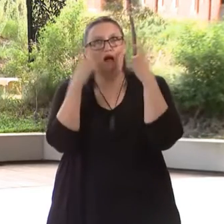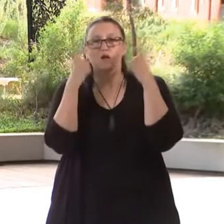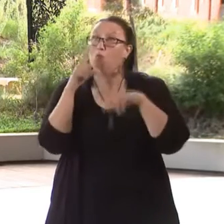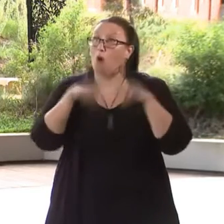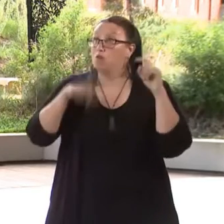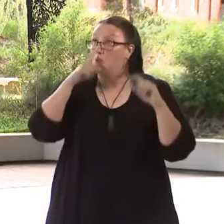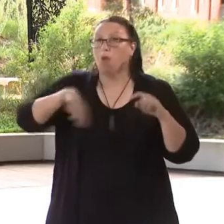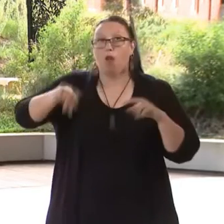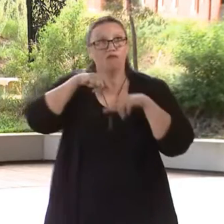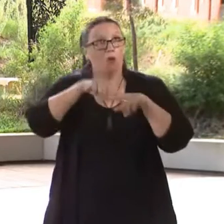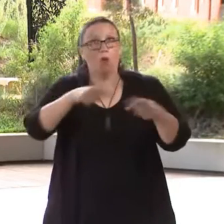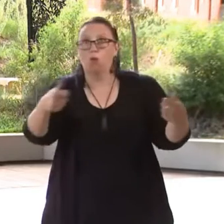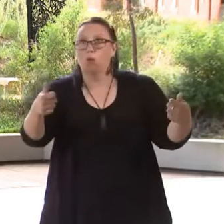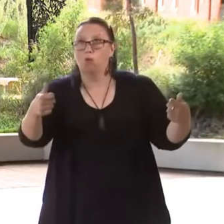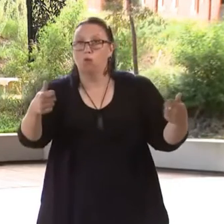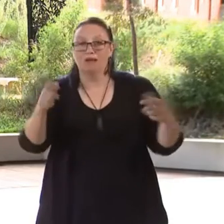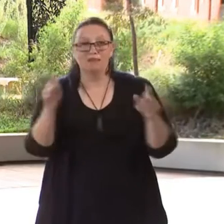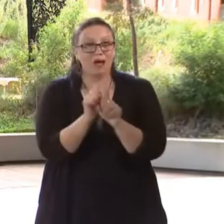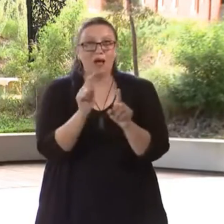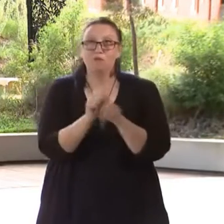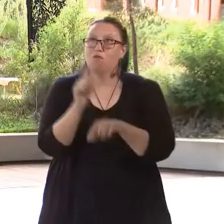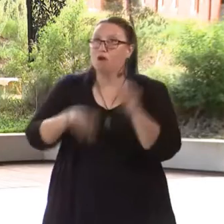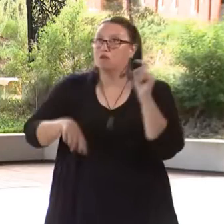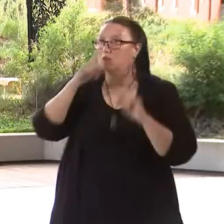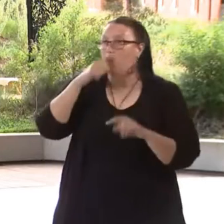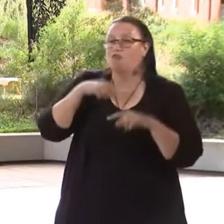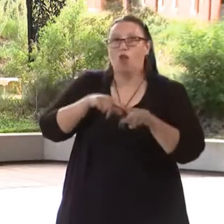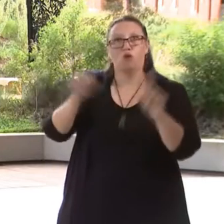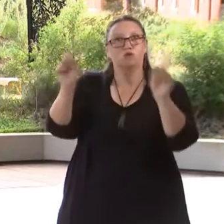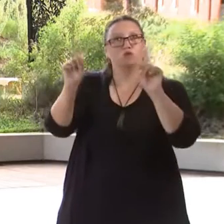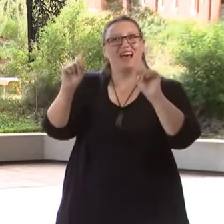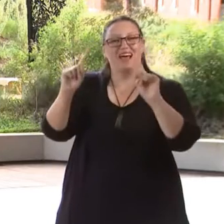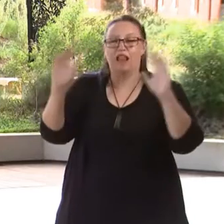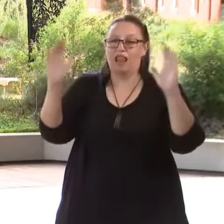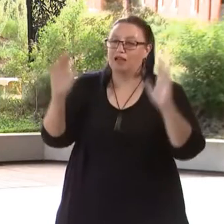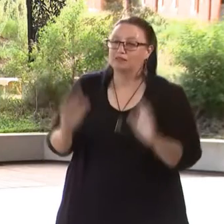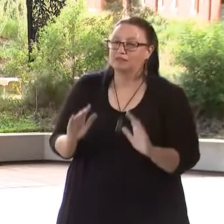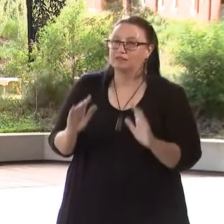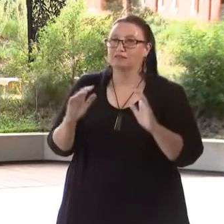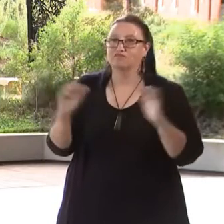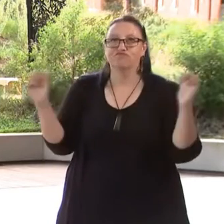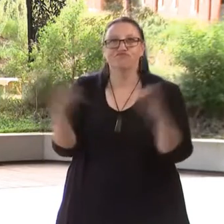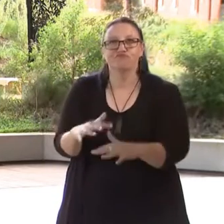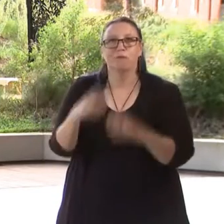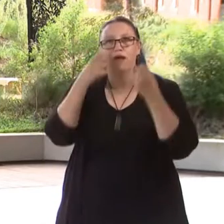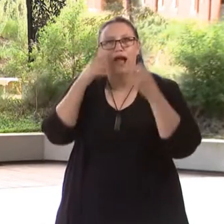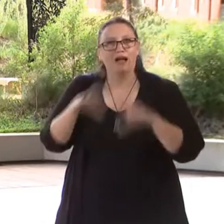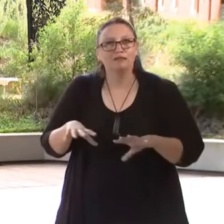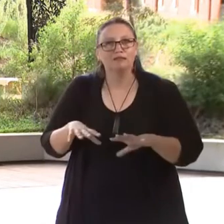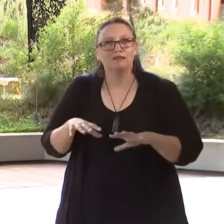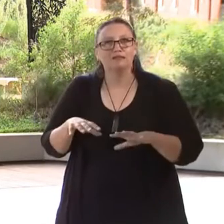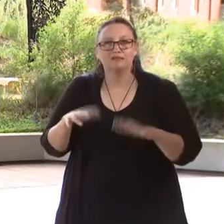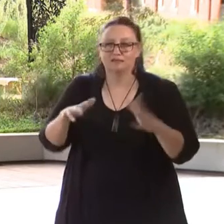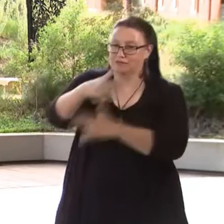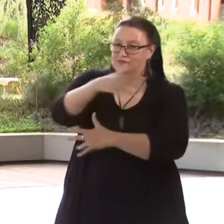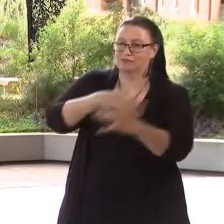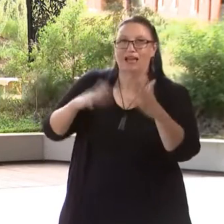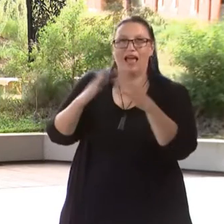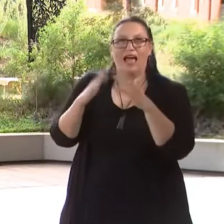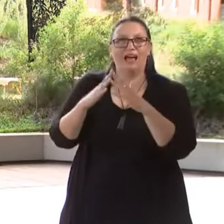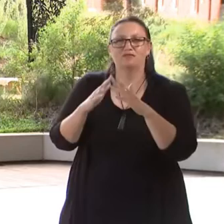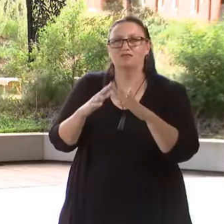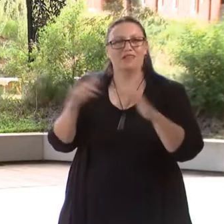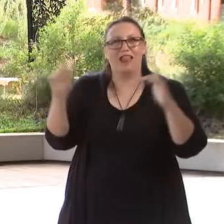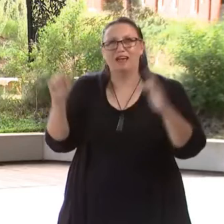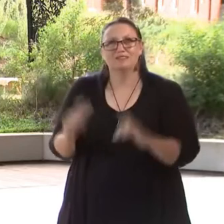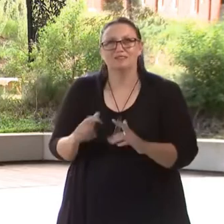that recommendation, just like they're following the recommendation today to minimise household gatherings, to have most of the